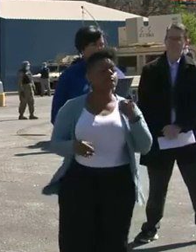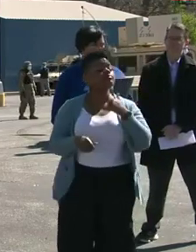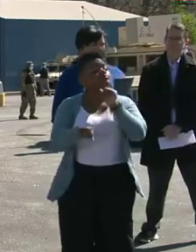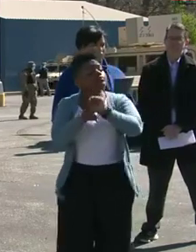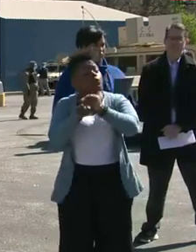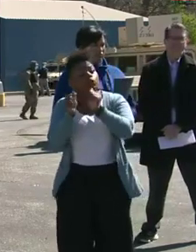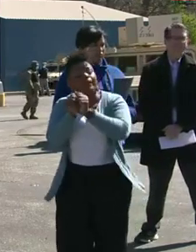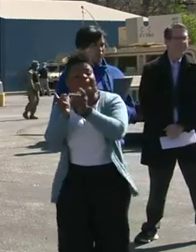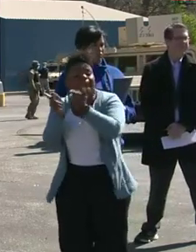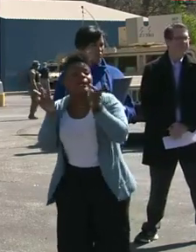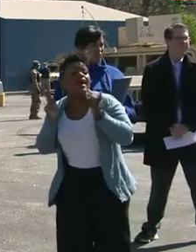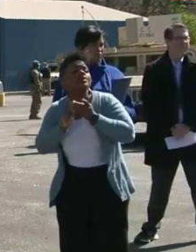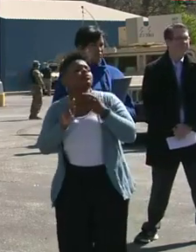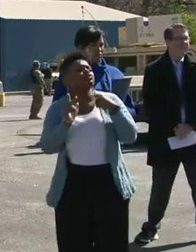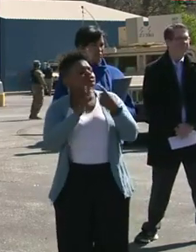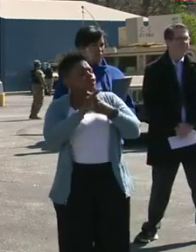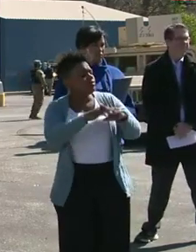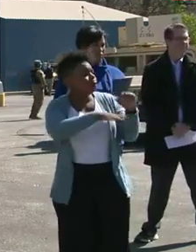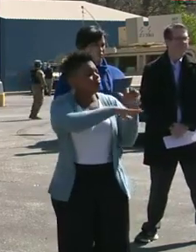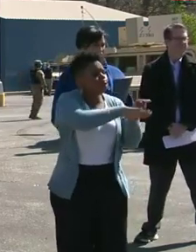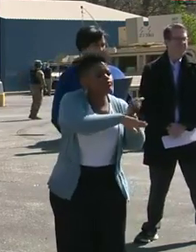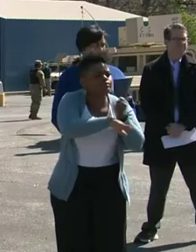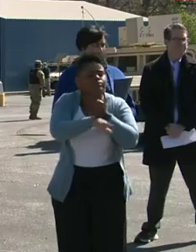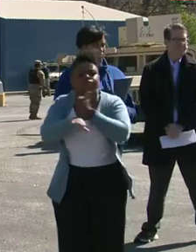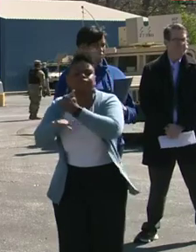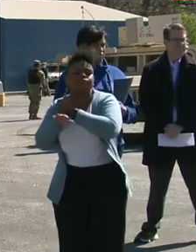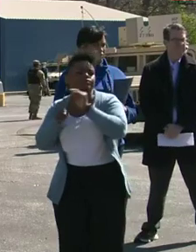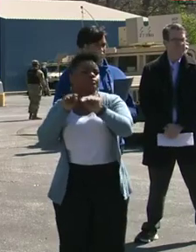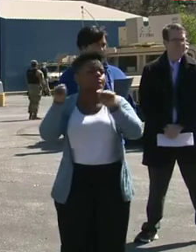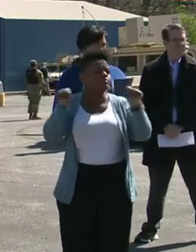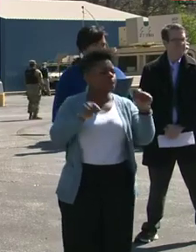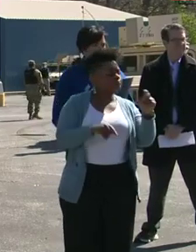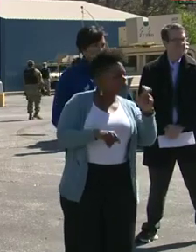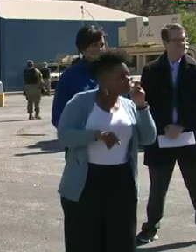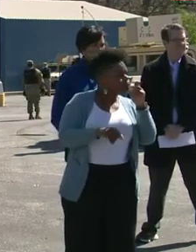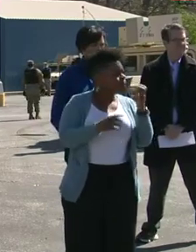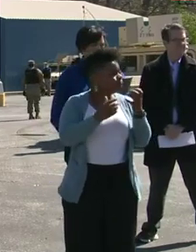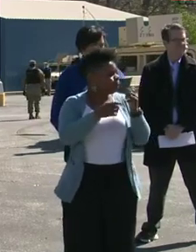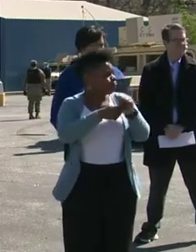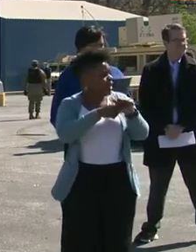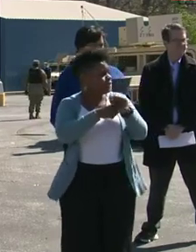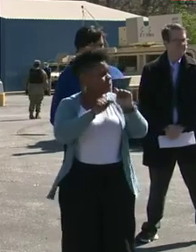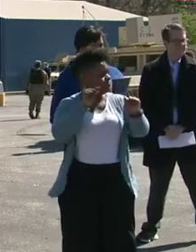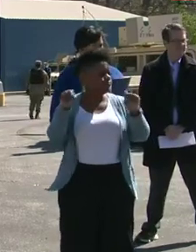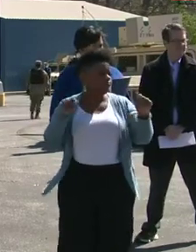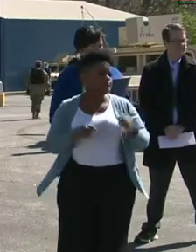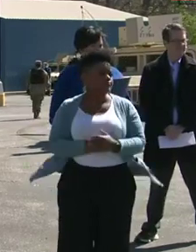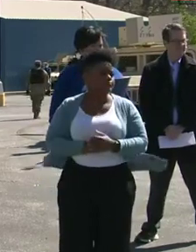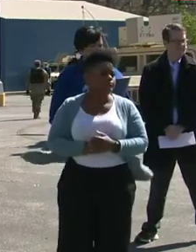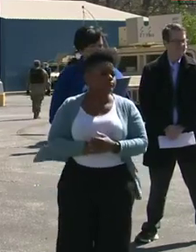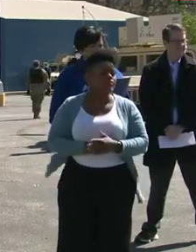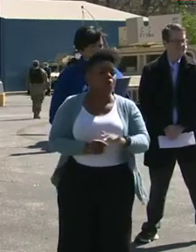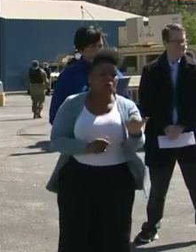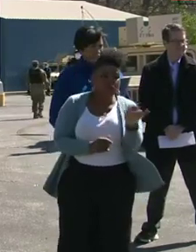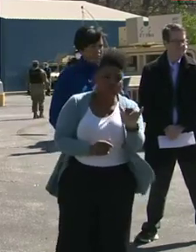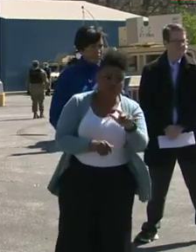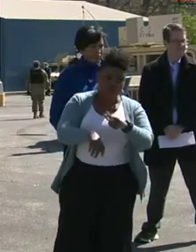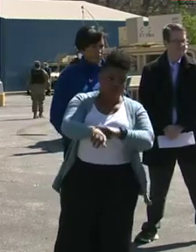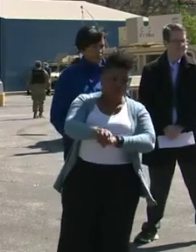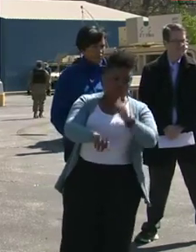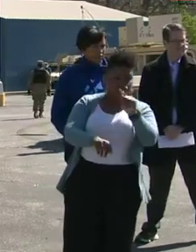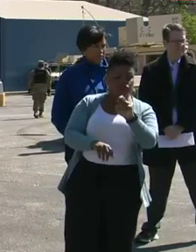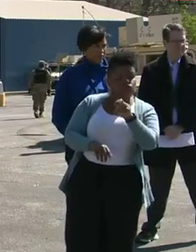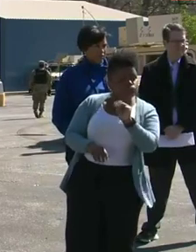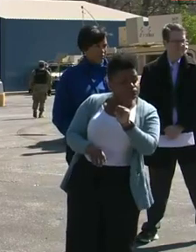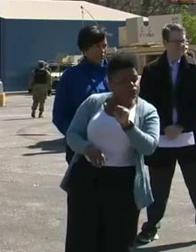those more strict practices. There are also things that are done differently in a long-term care facility